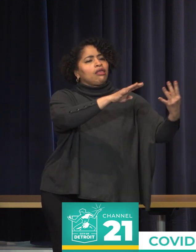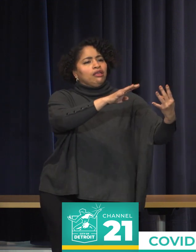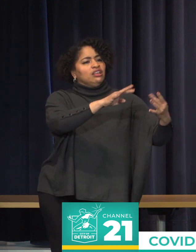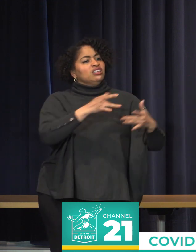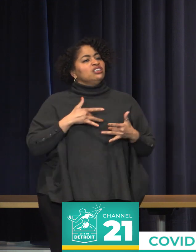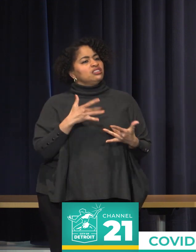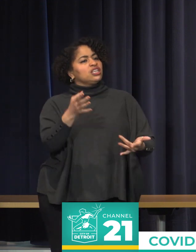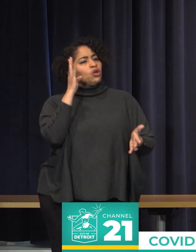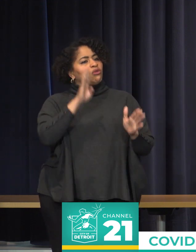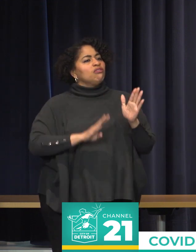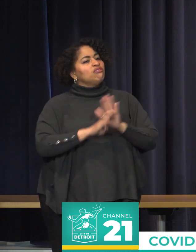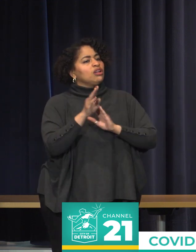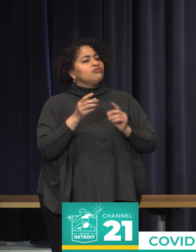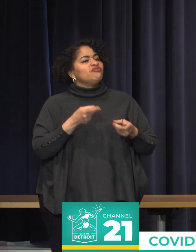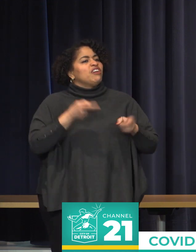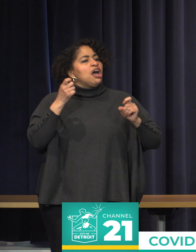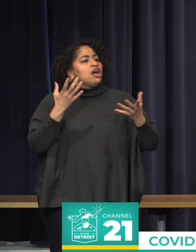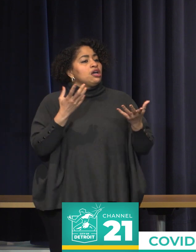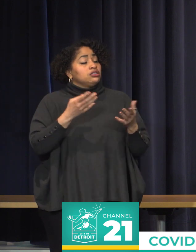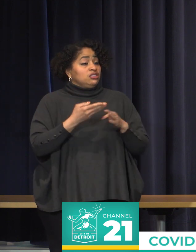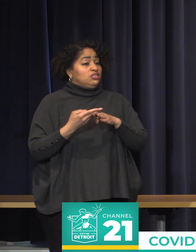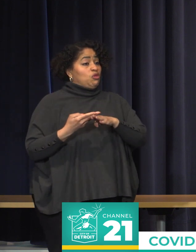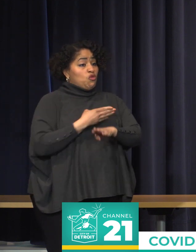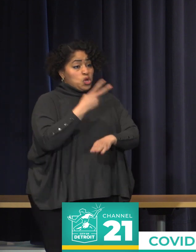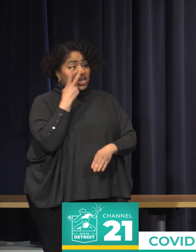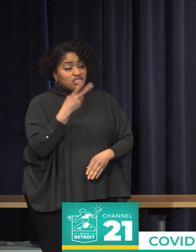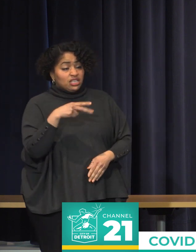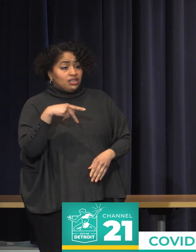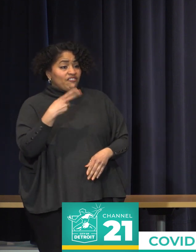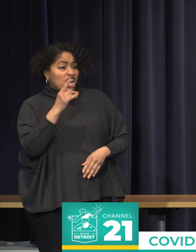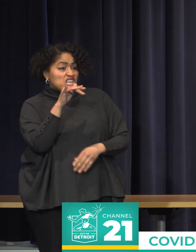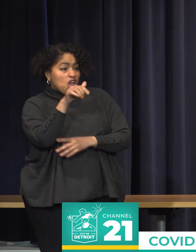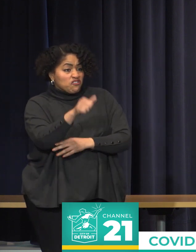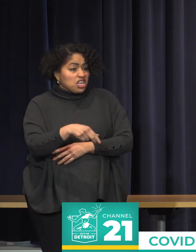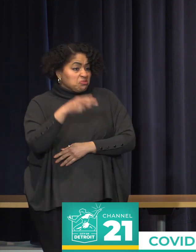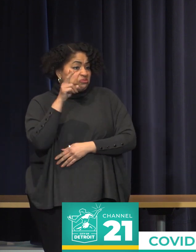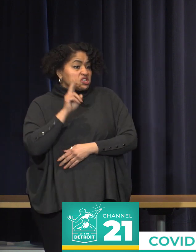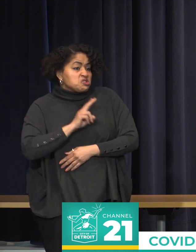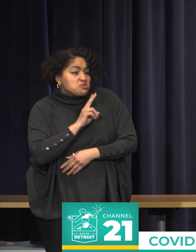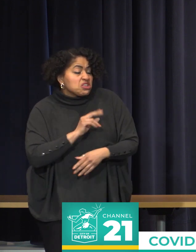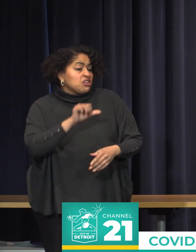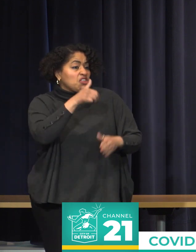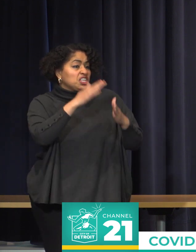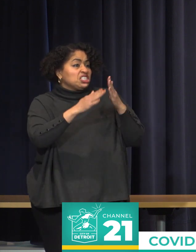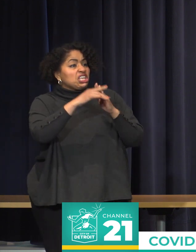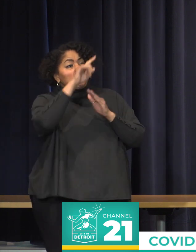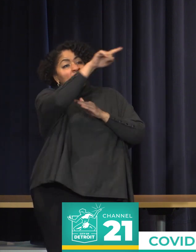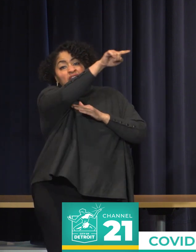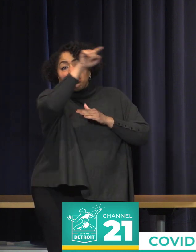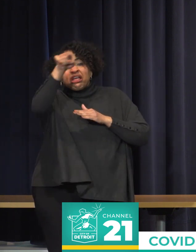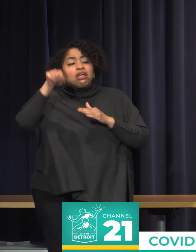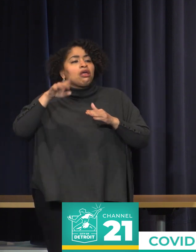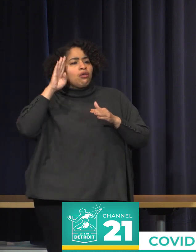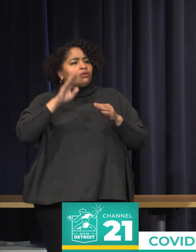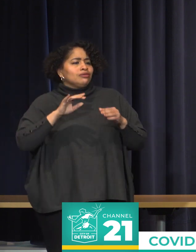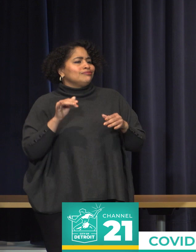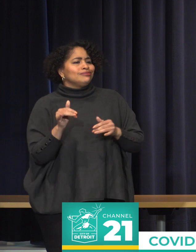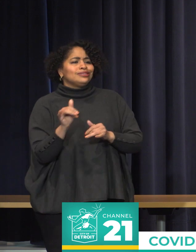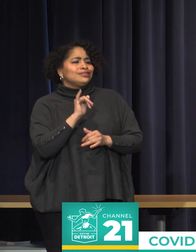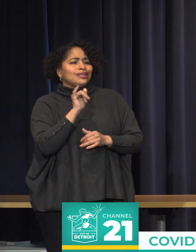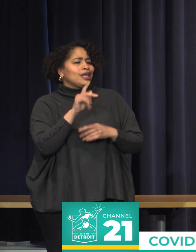think it's a matter of time before you see Philadelphia and Houston and some other cities develop the same way.